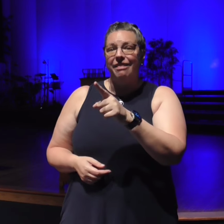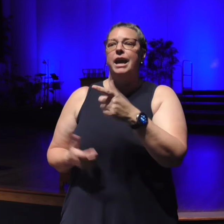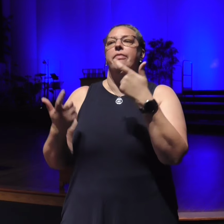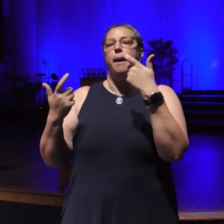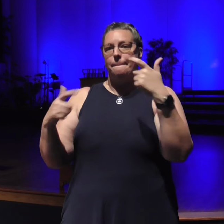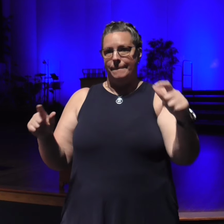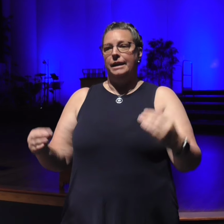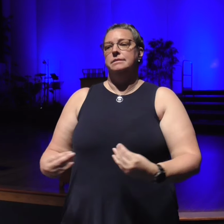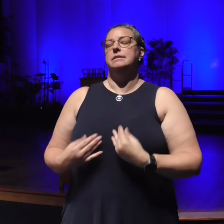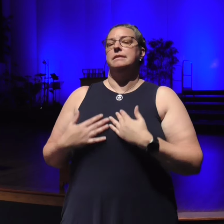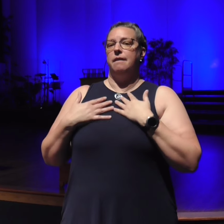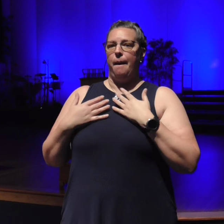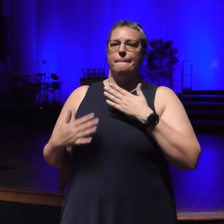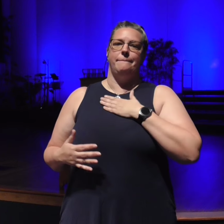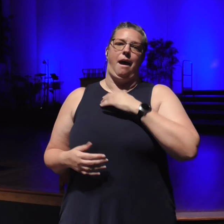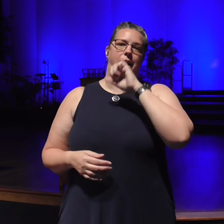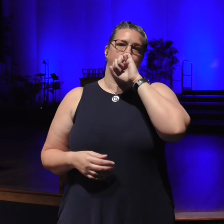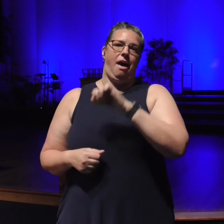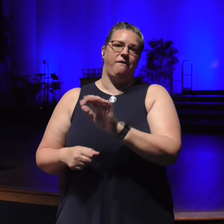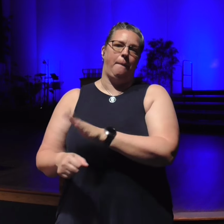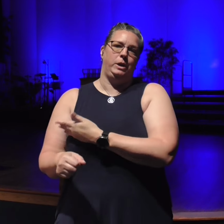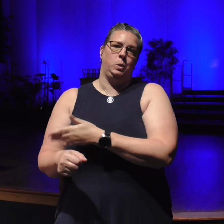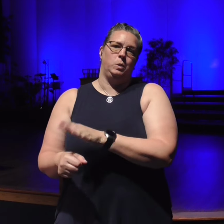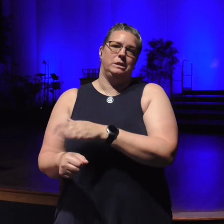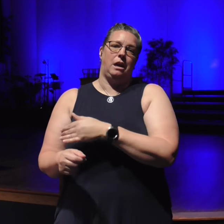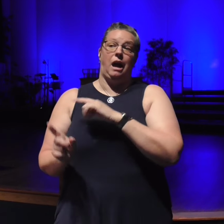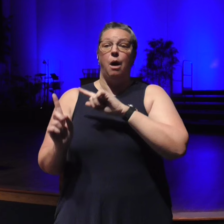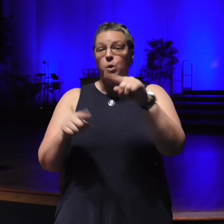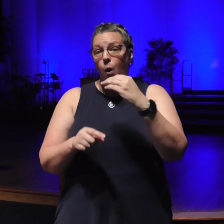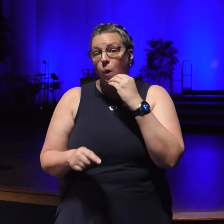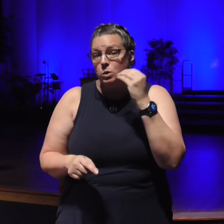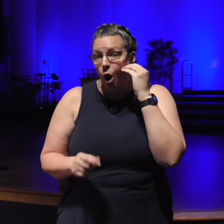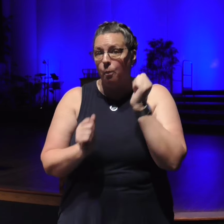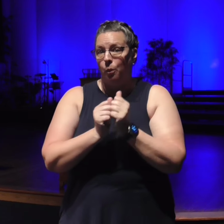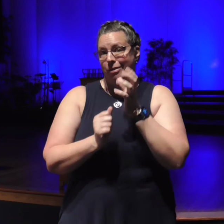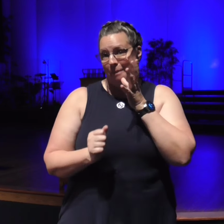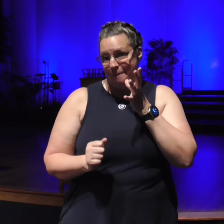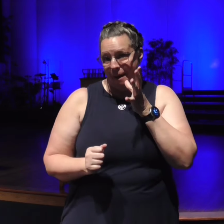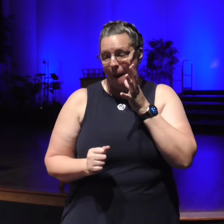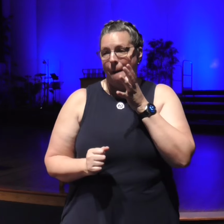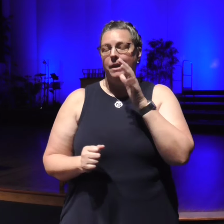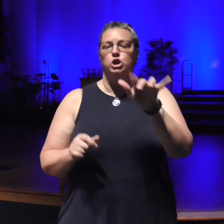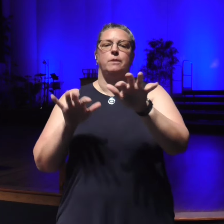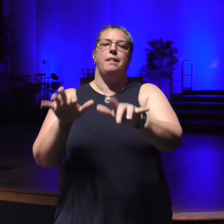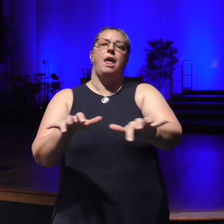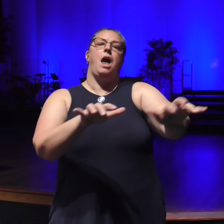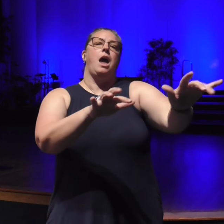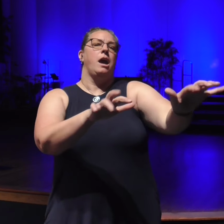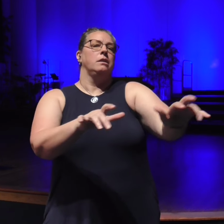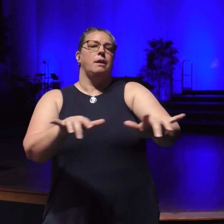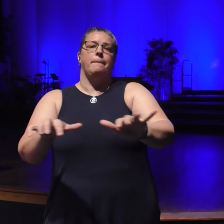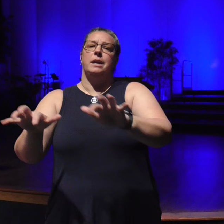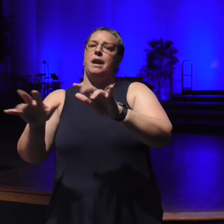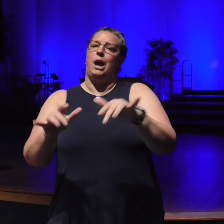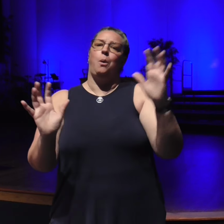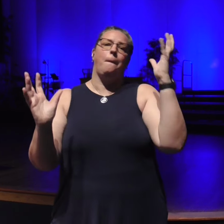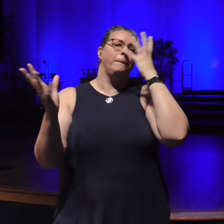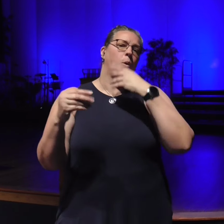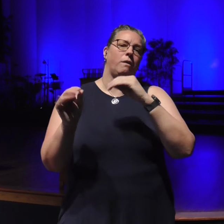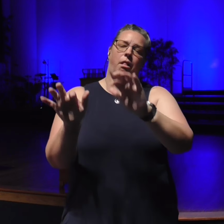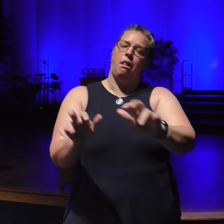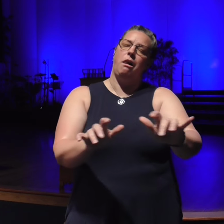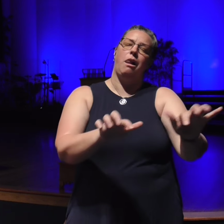on my love of music, because I would go to her home with my mother, and she played the piano beautifully.